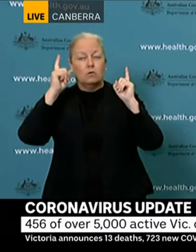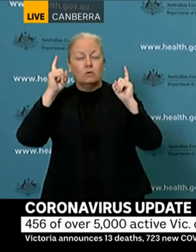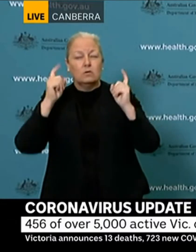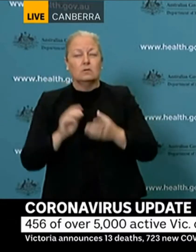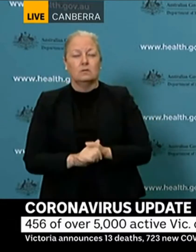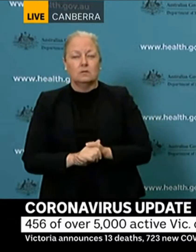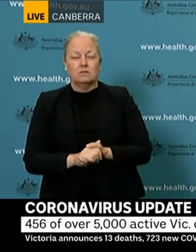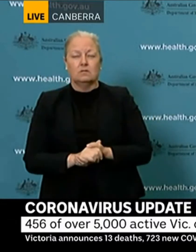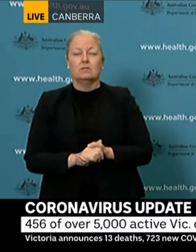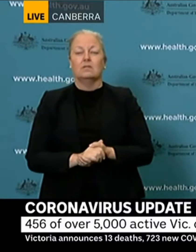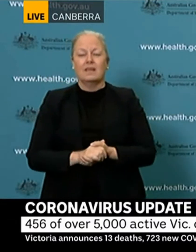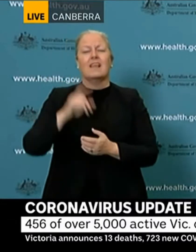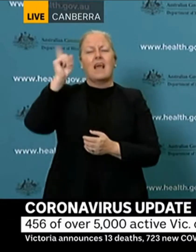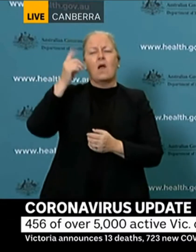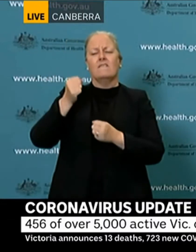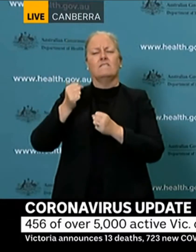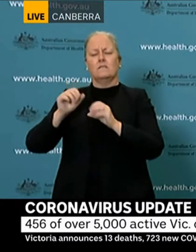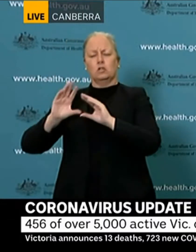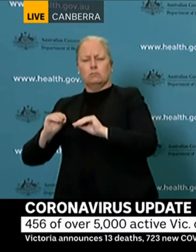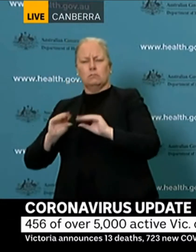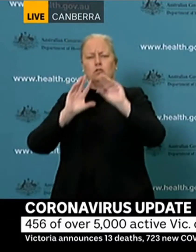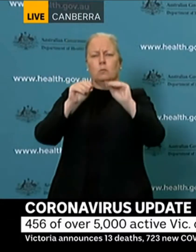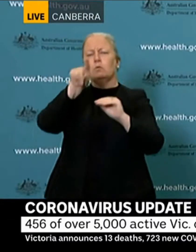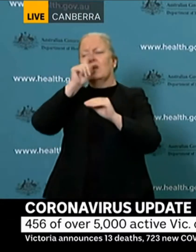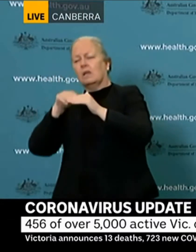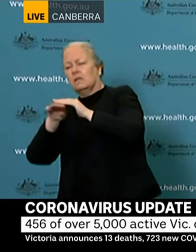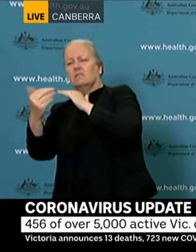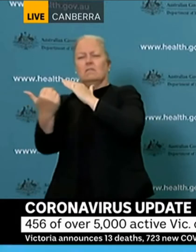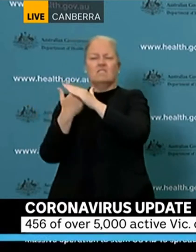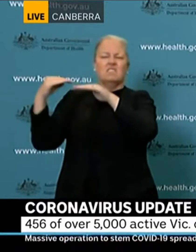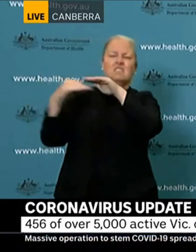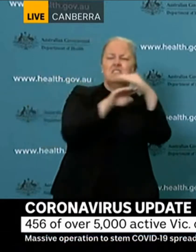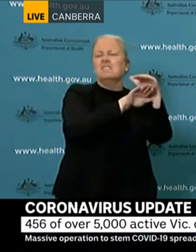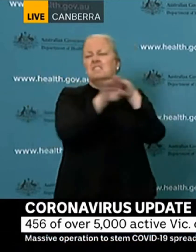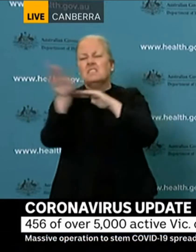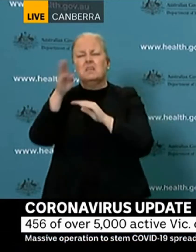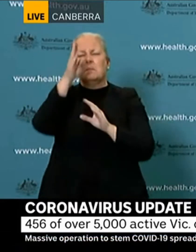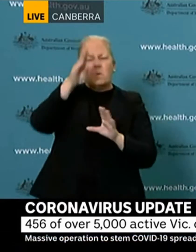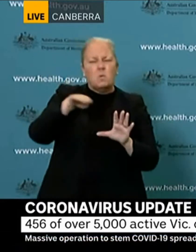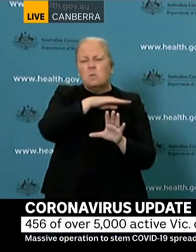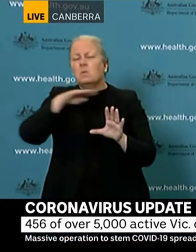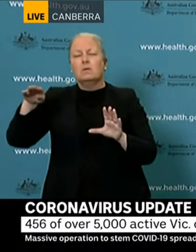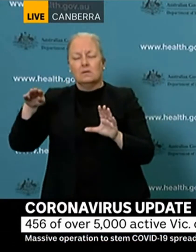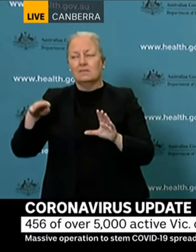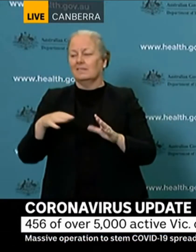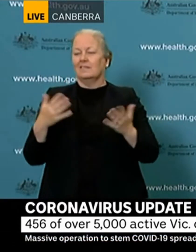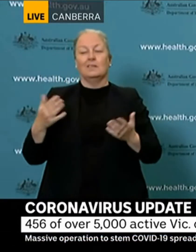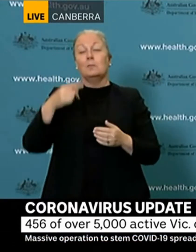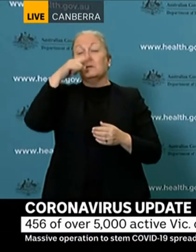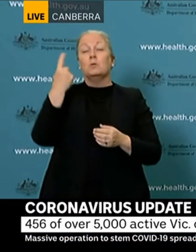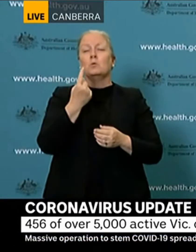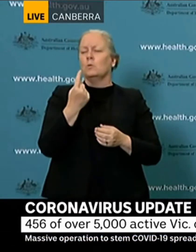though there has been border restrictions and mobility restrictions, people for reasons of essential work